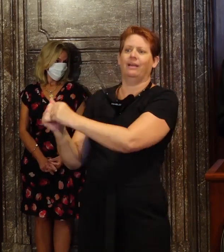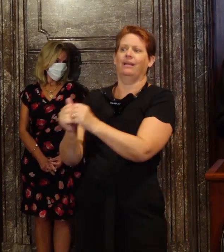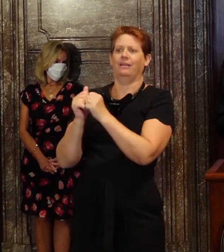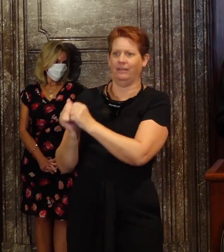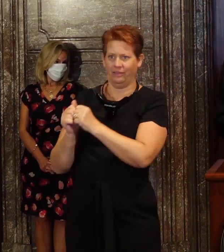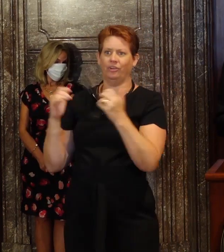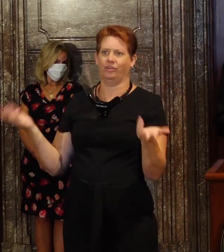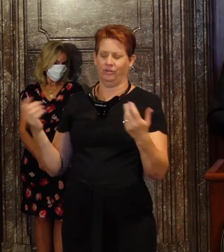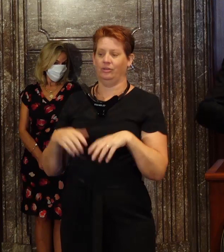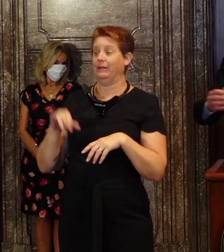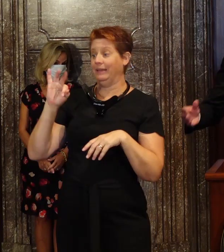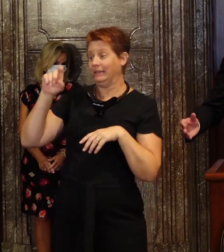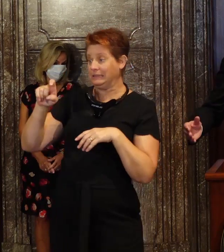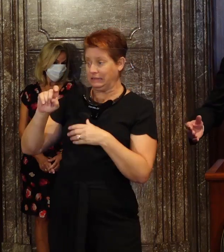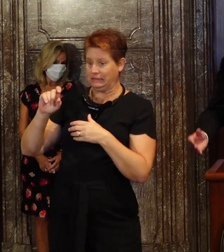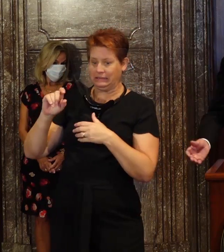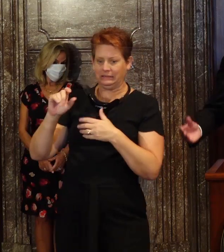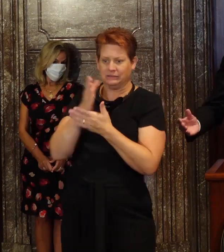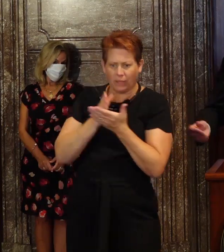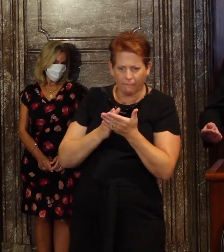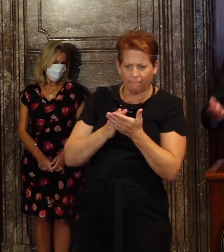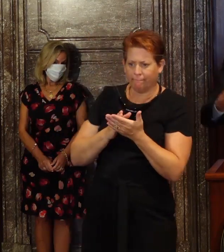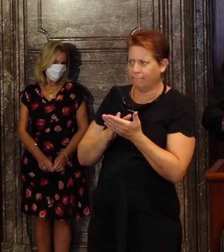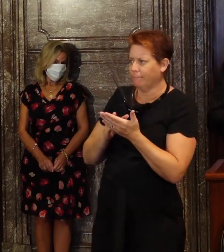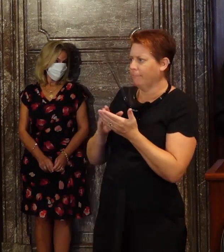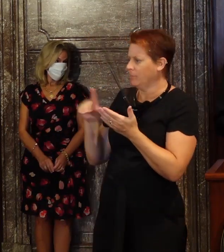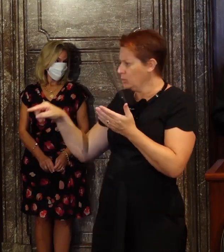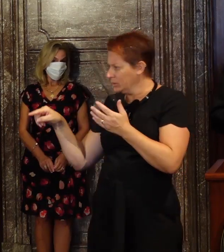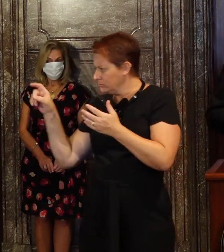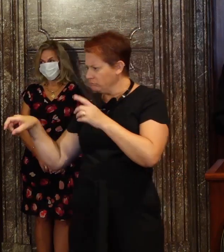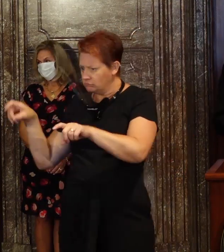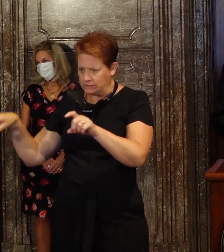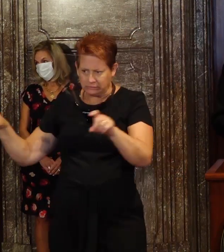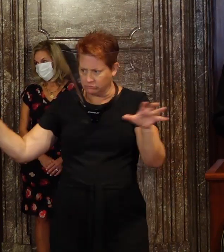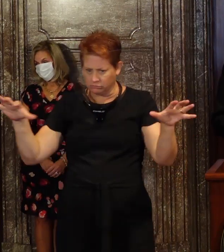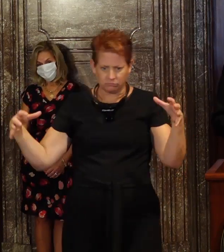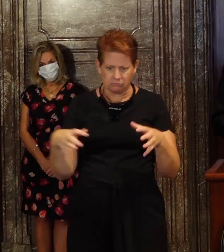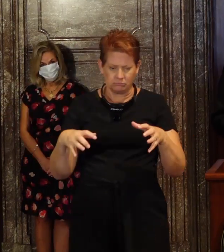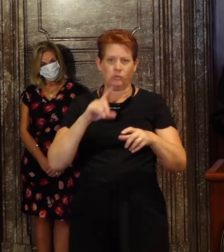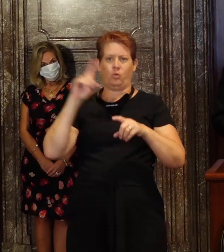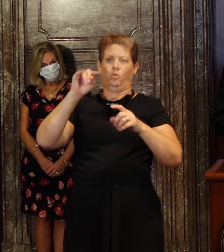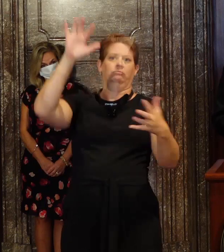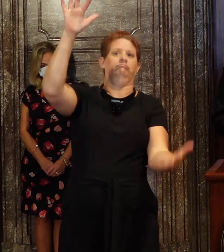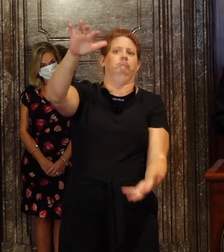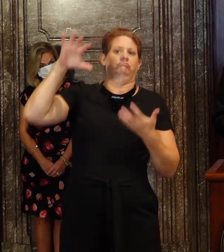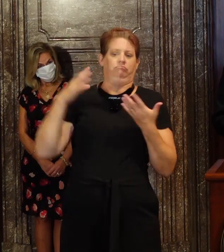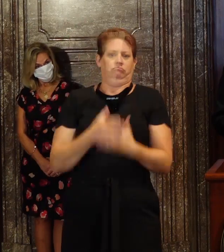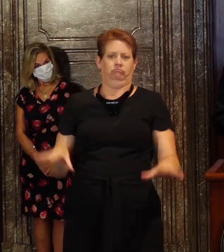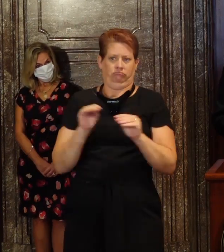a small supply, that they can group up with others to have a larger supply to get it all in very quickly.